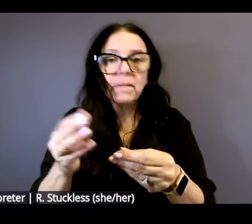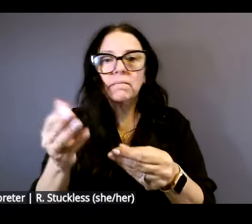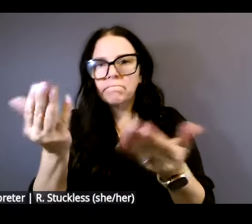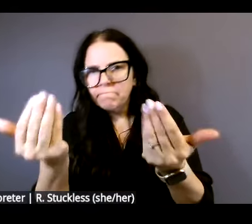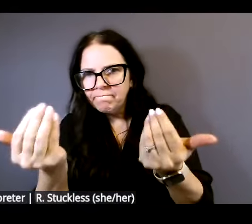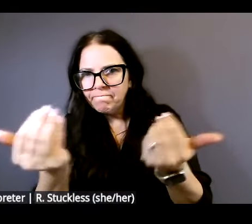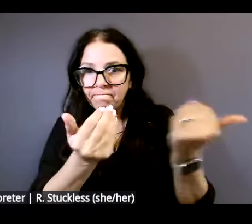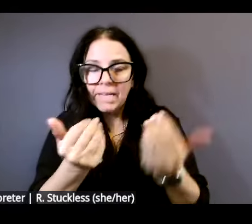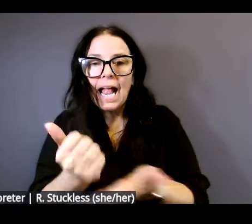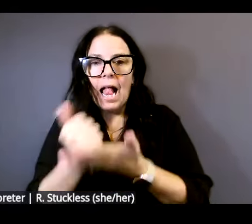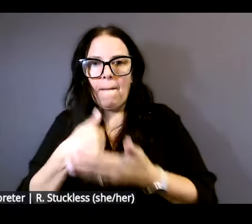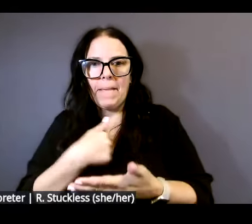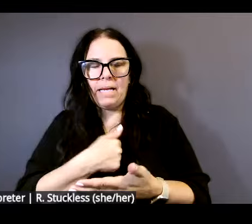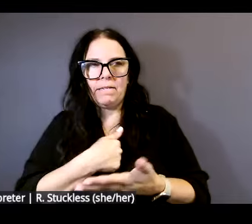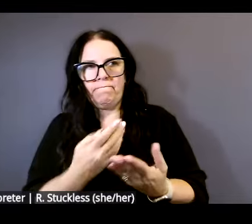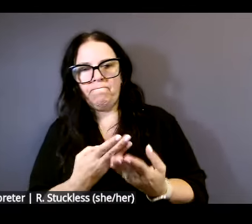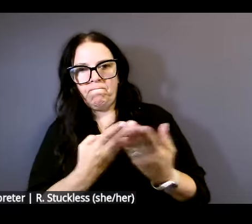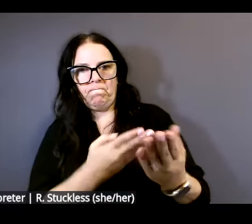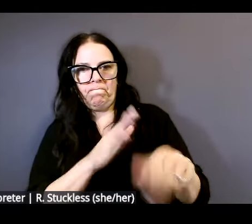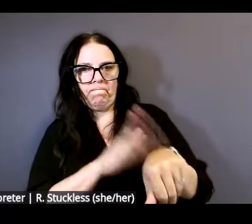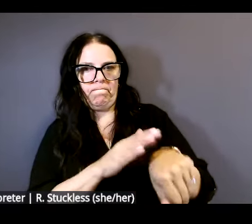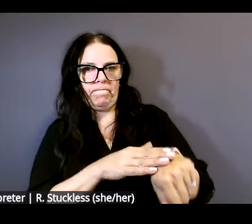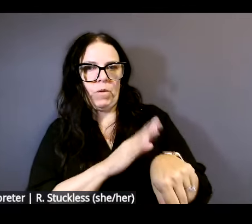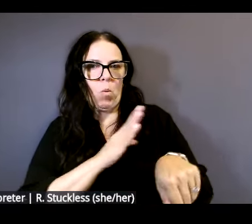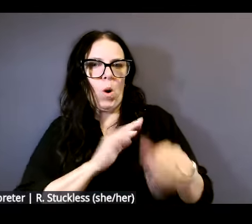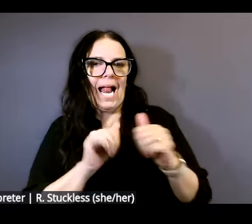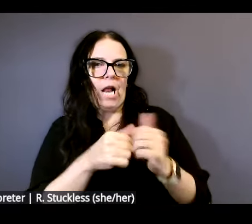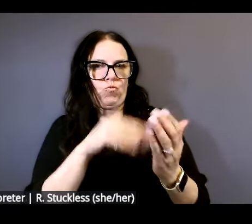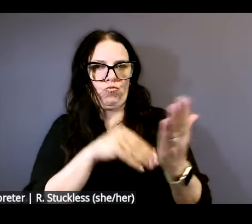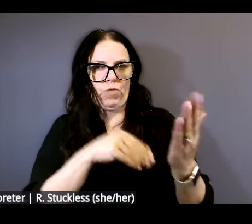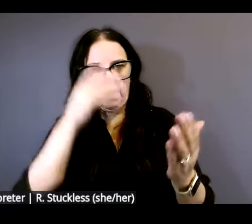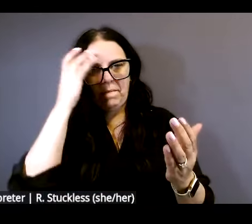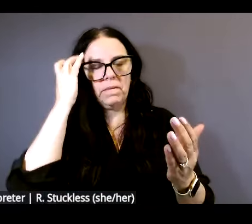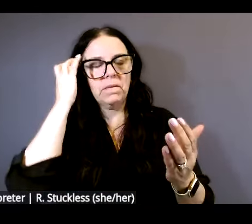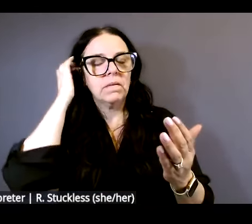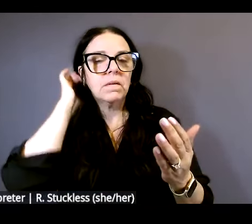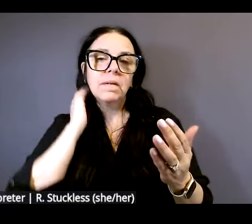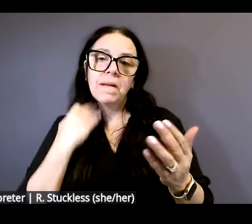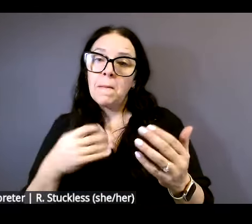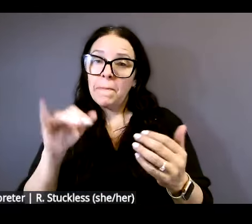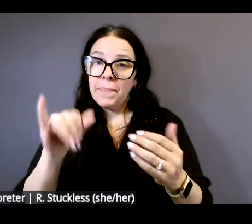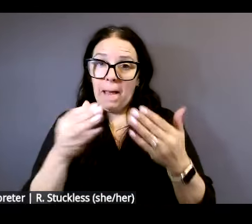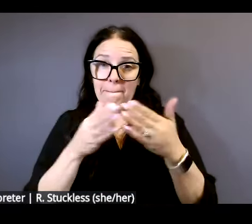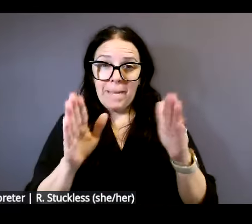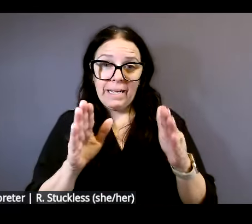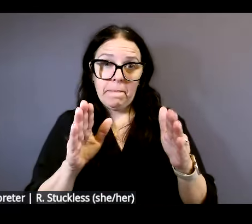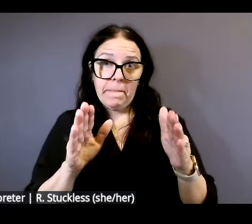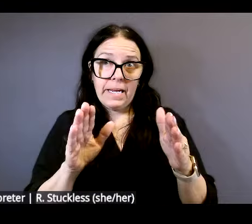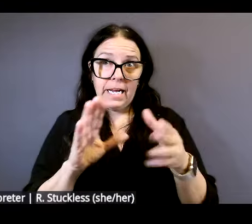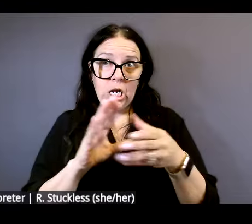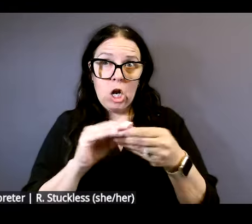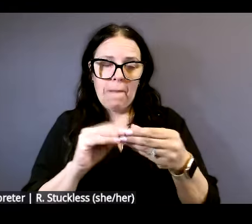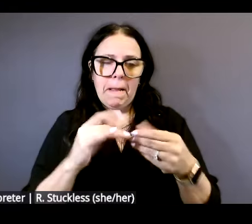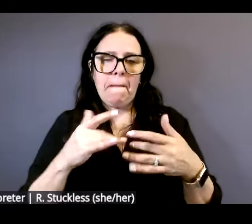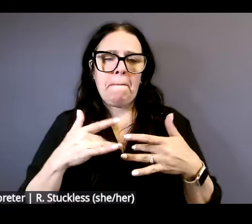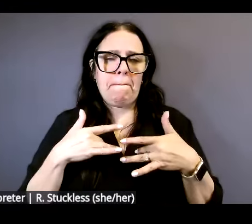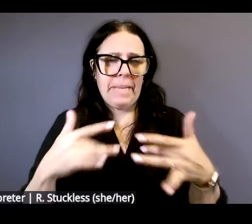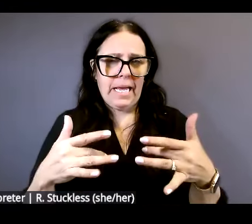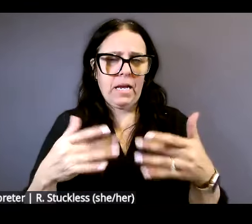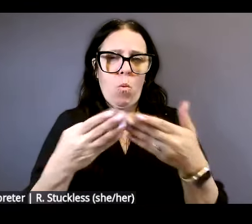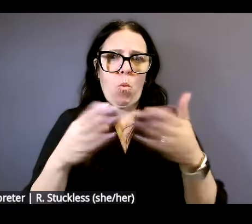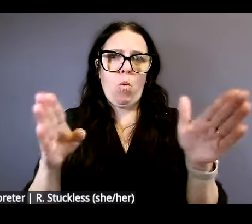board to draft. We typically leave that open for 5 business days. That public comment